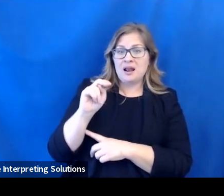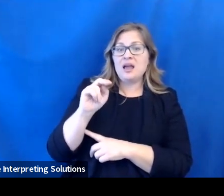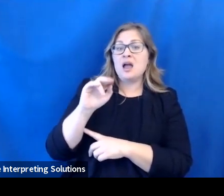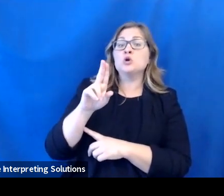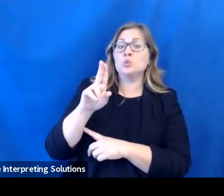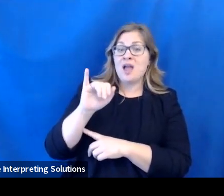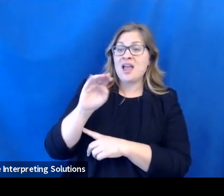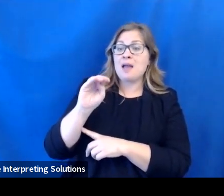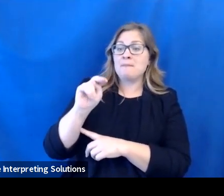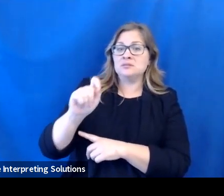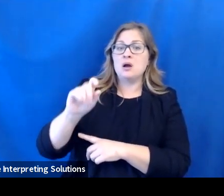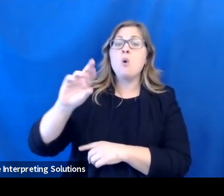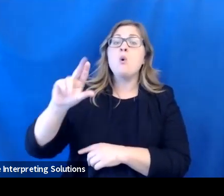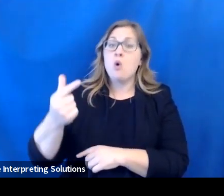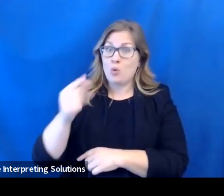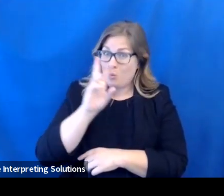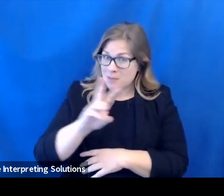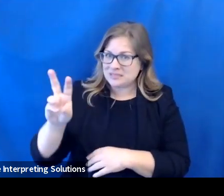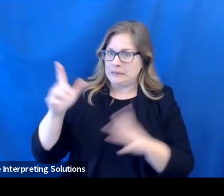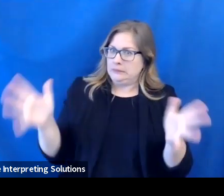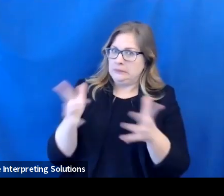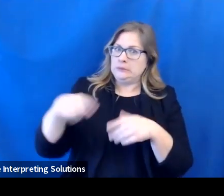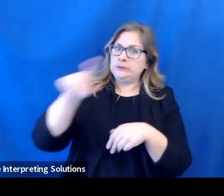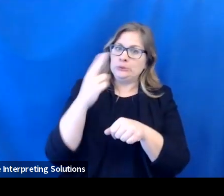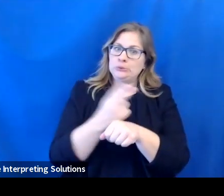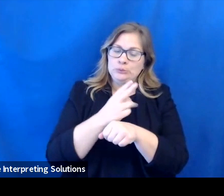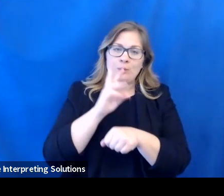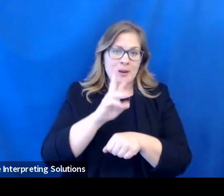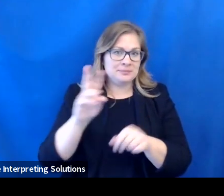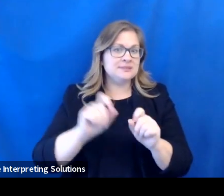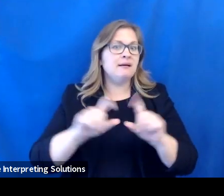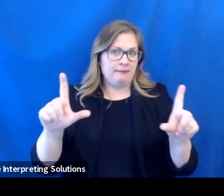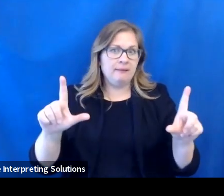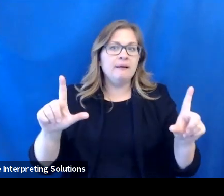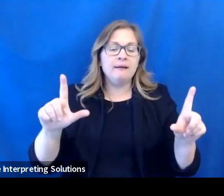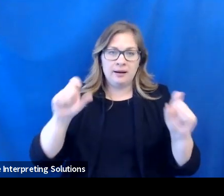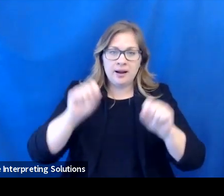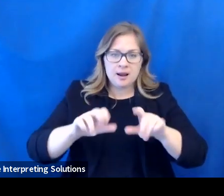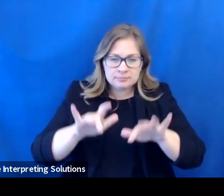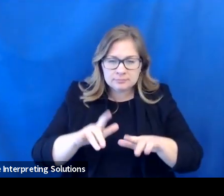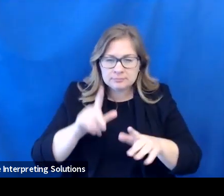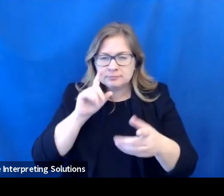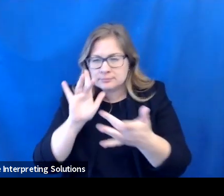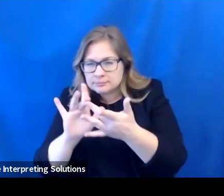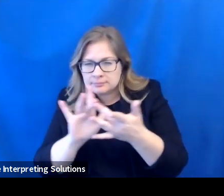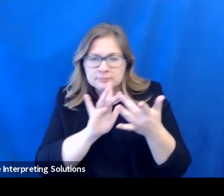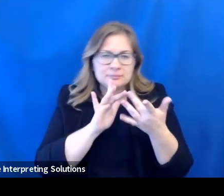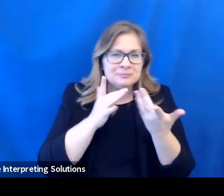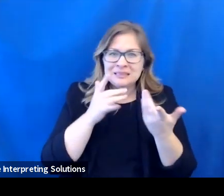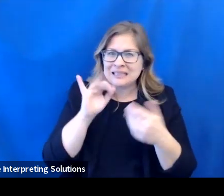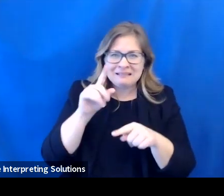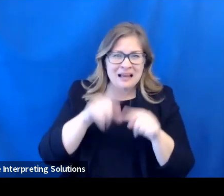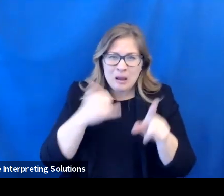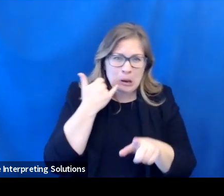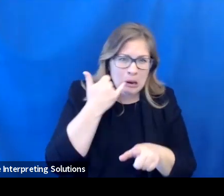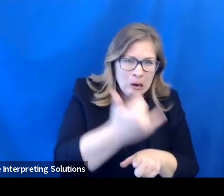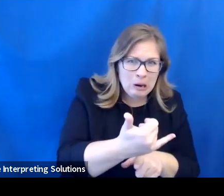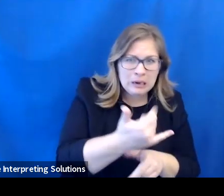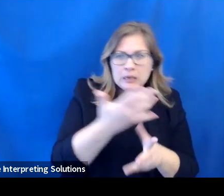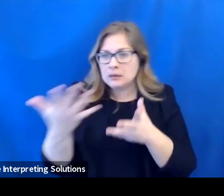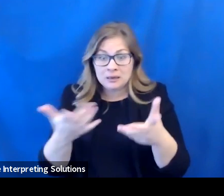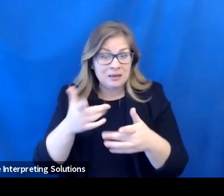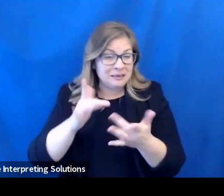want an in-person touch and have a question answered they can't figure out on our website. The team's working really hard,